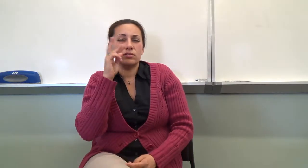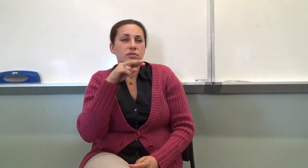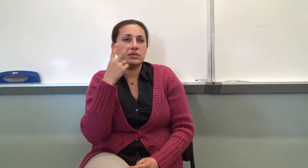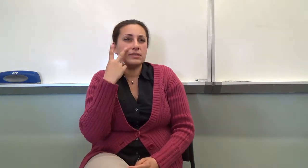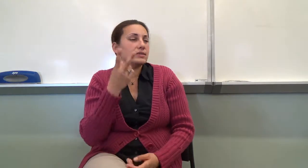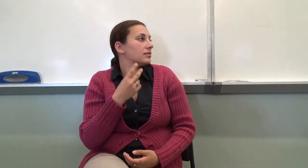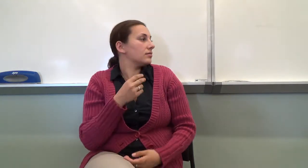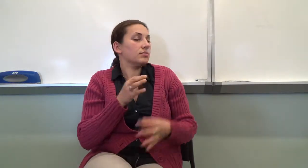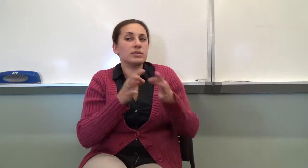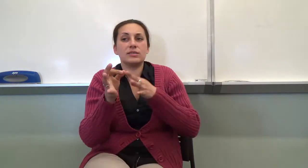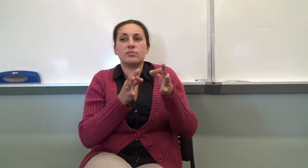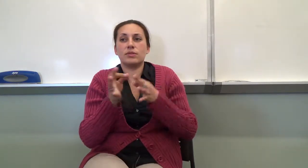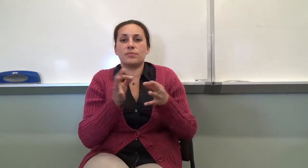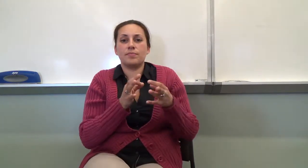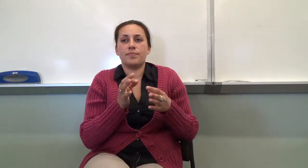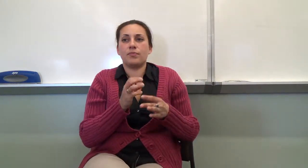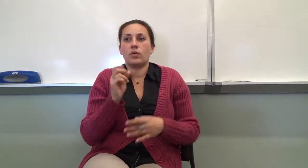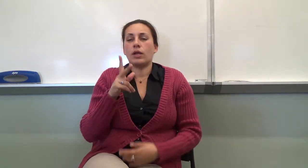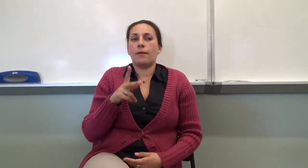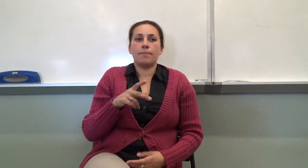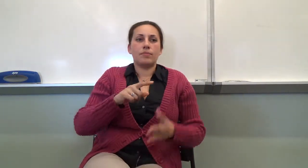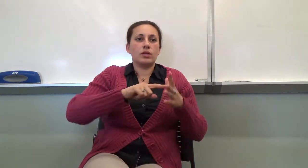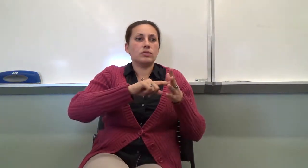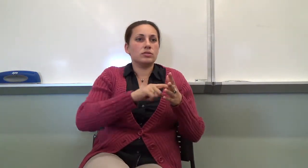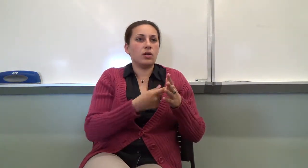All right, let's start out with, let's say, number 2 here.